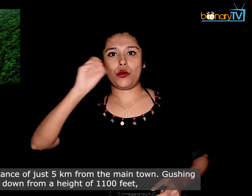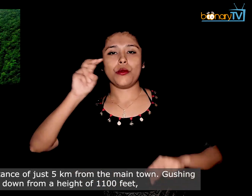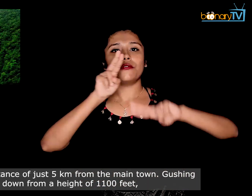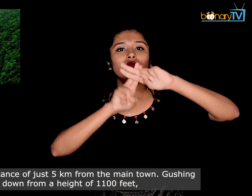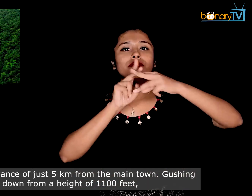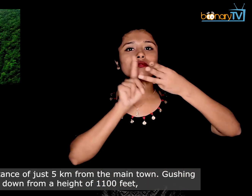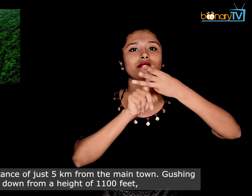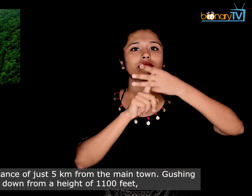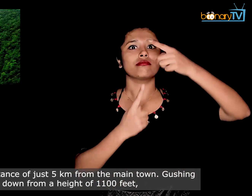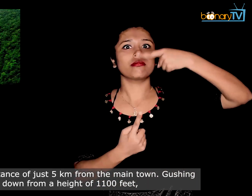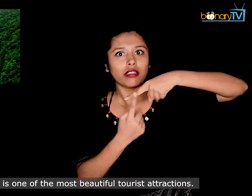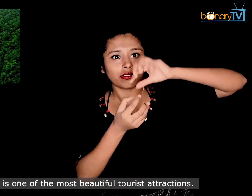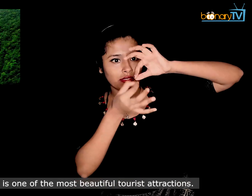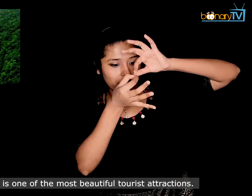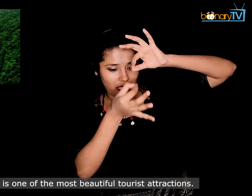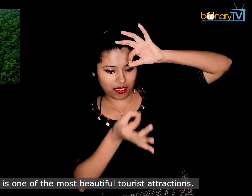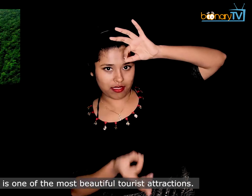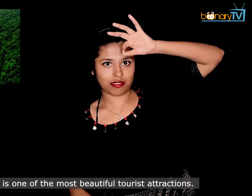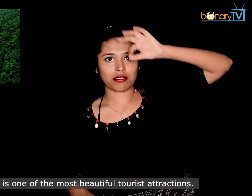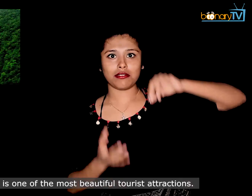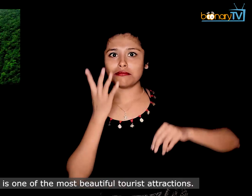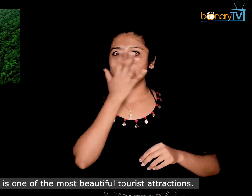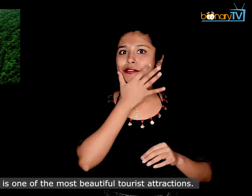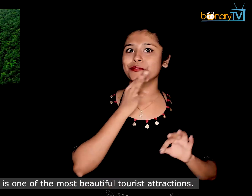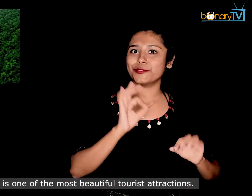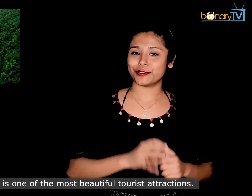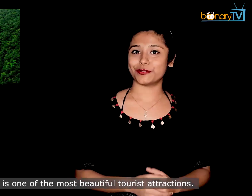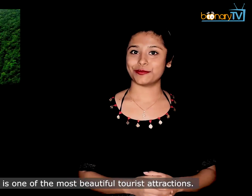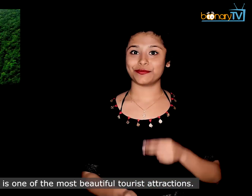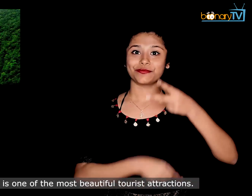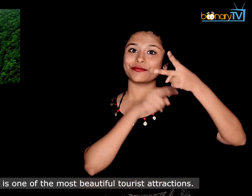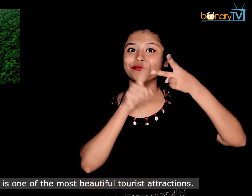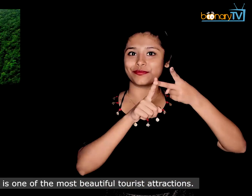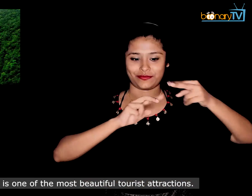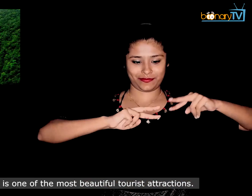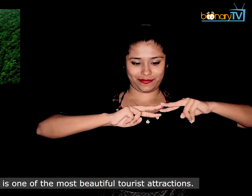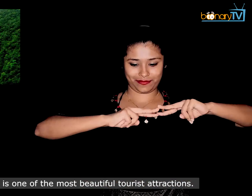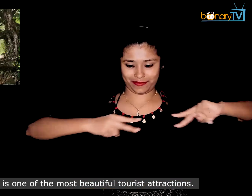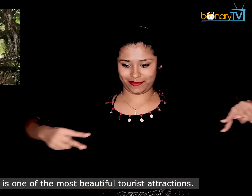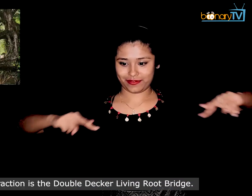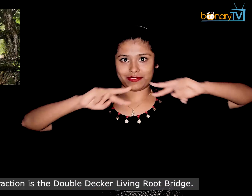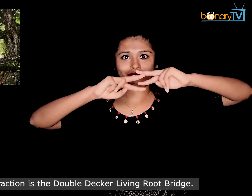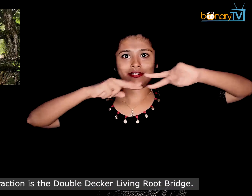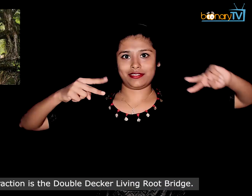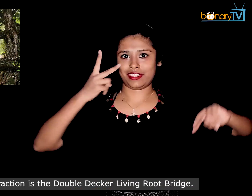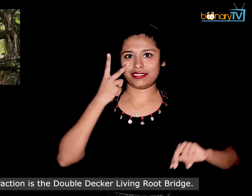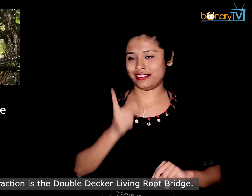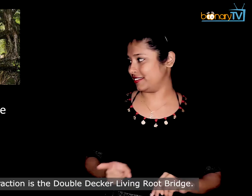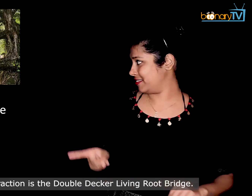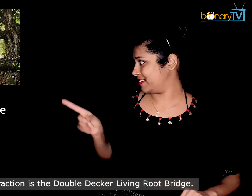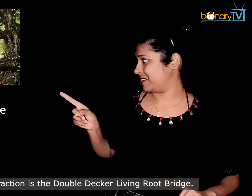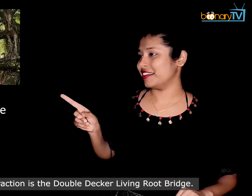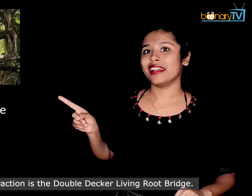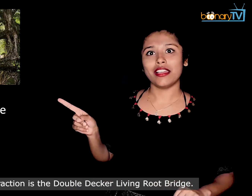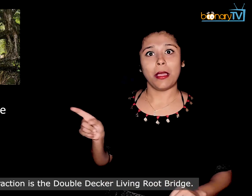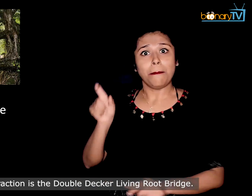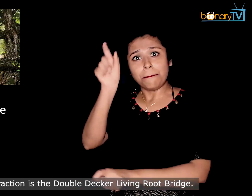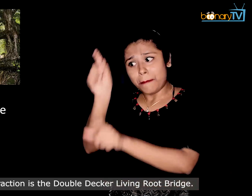1,100 feet, this waterfall is one of the most beautiful tourist attractions. The next attraction is the double-decker Living